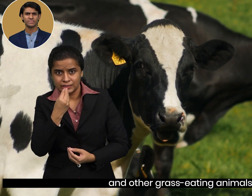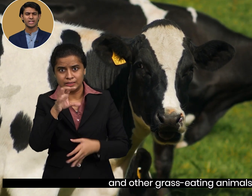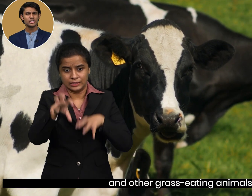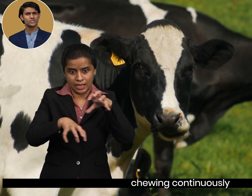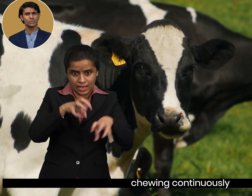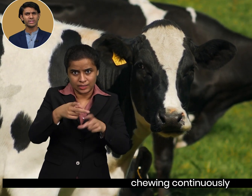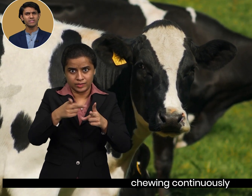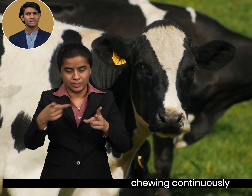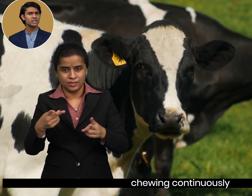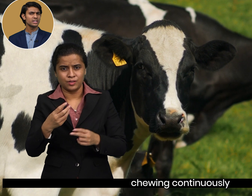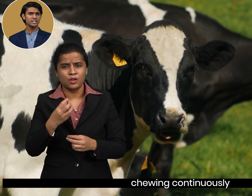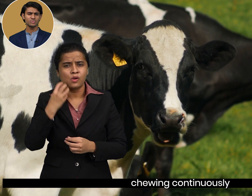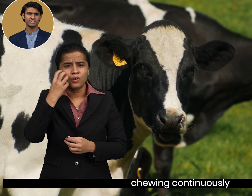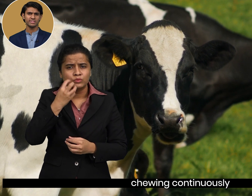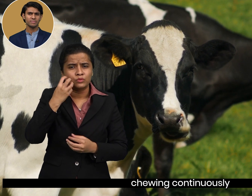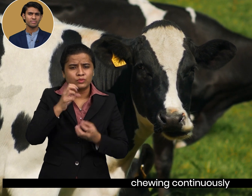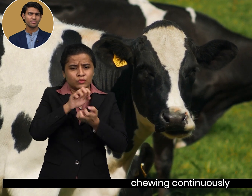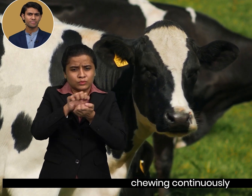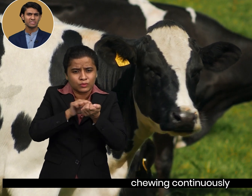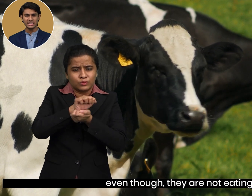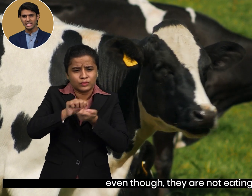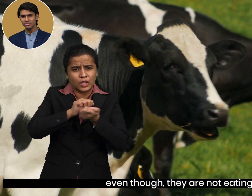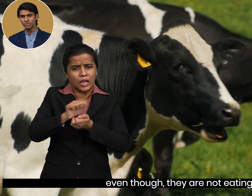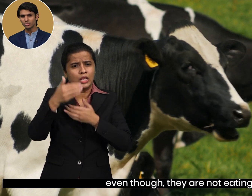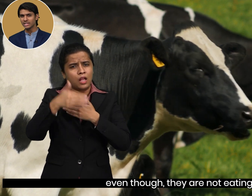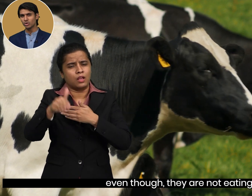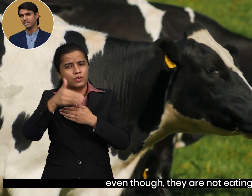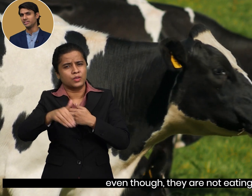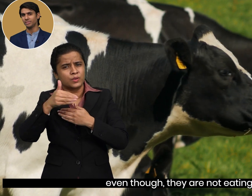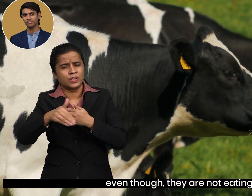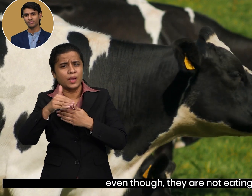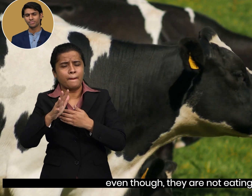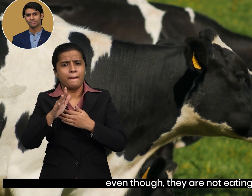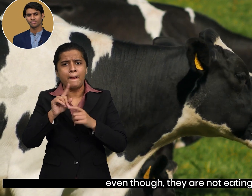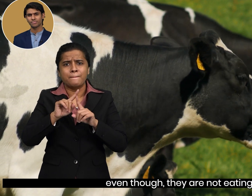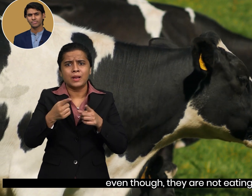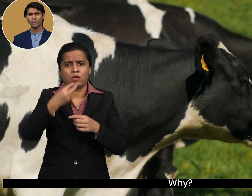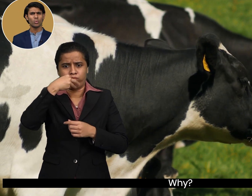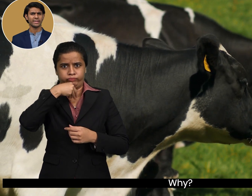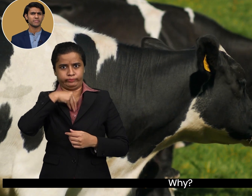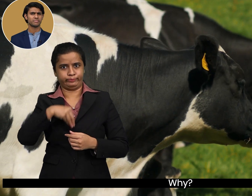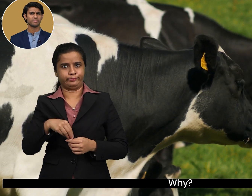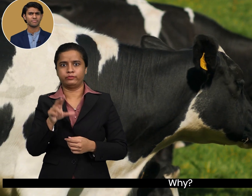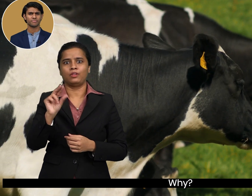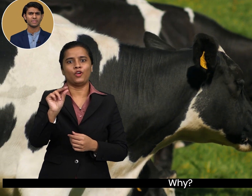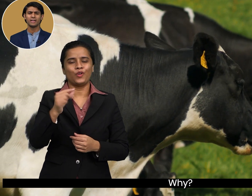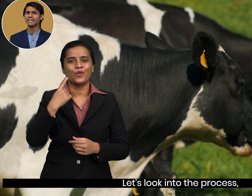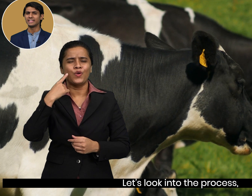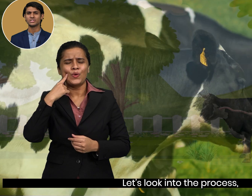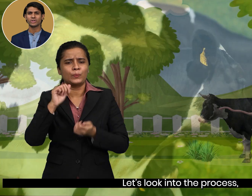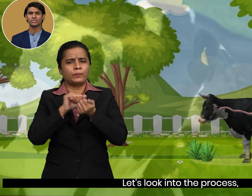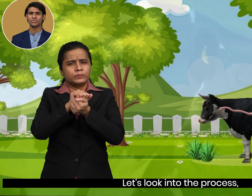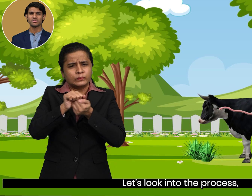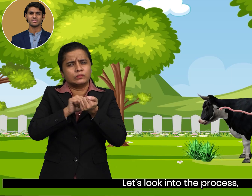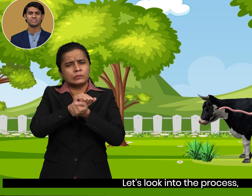animals chewing continuously even though they're not eating? Why?